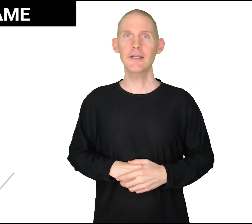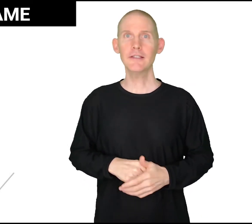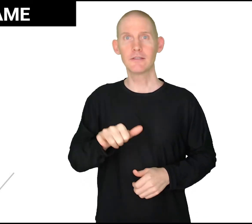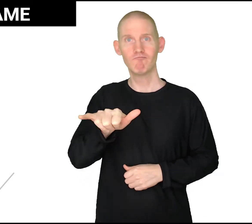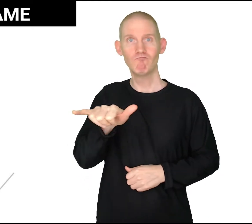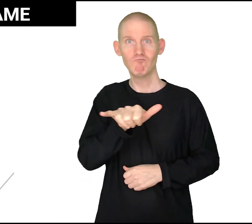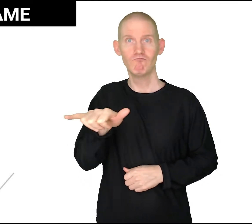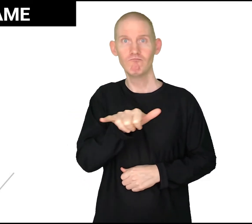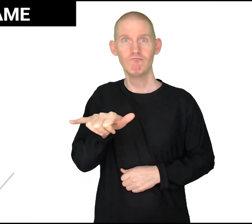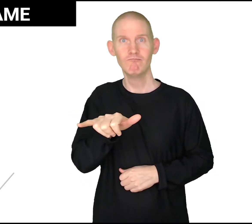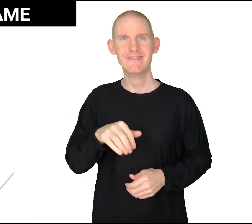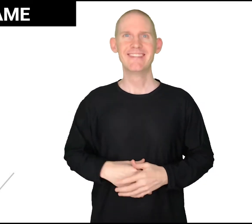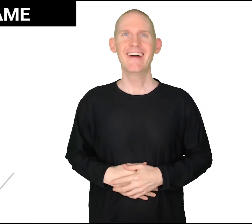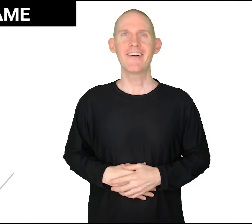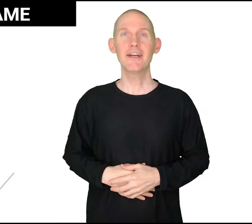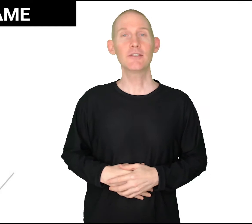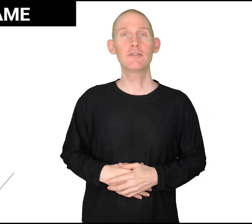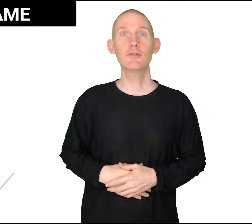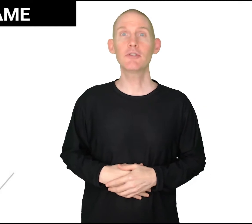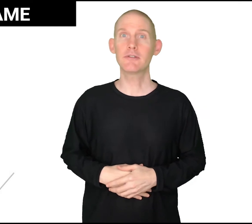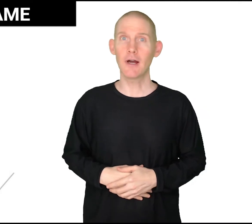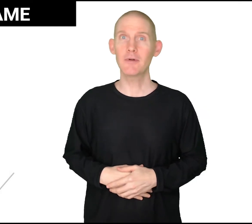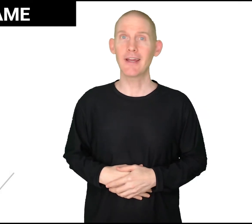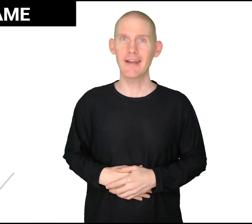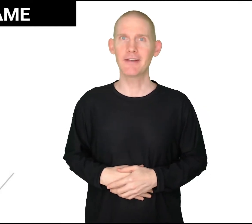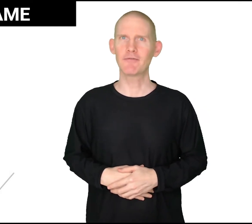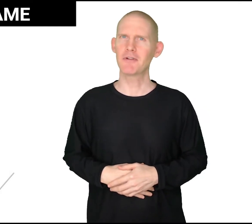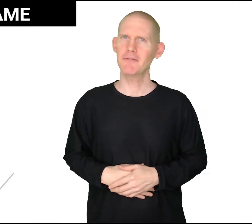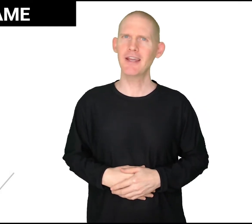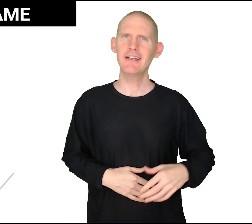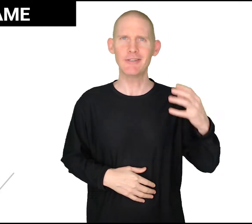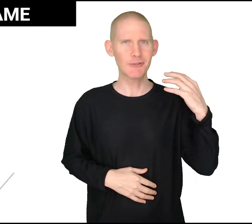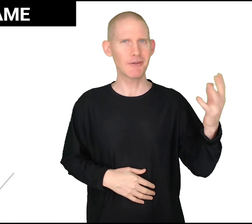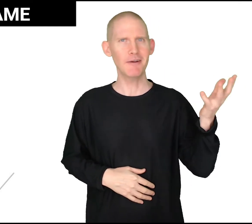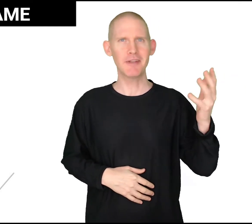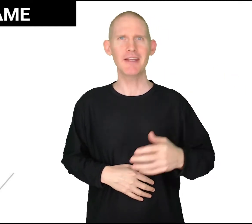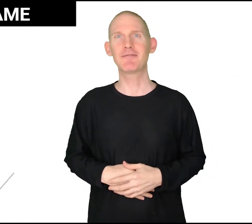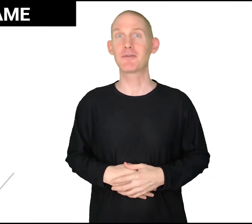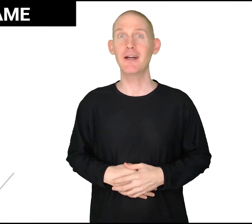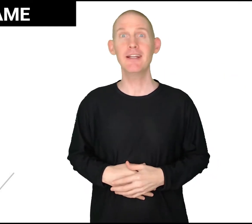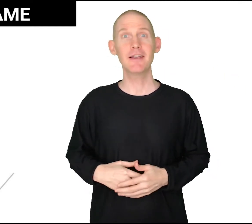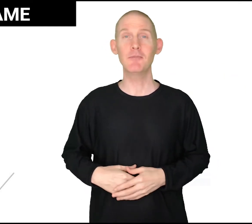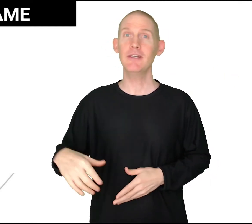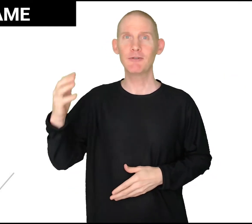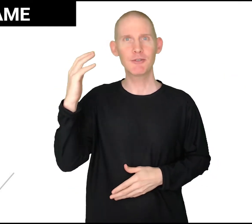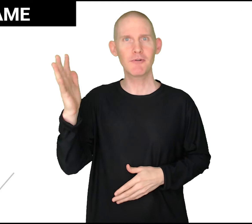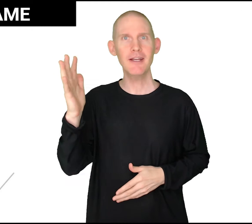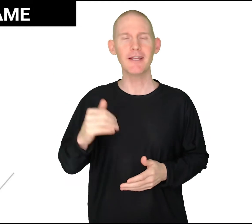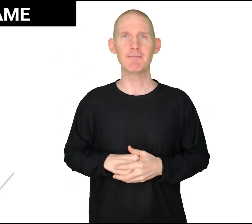this. All right, just use your dominant hand. If you're left-handed, use your left hand. If you're righty like me, use your right hand.